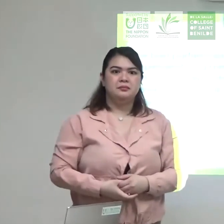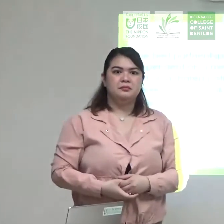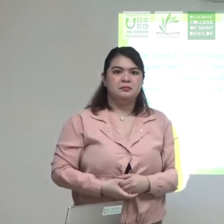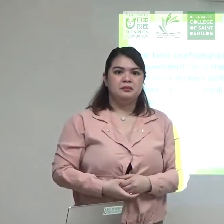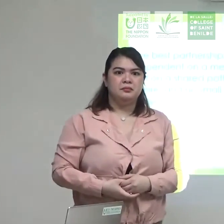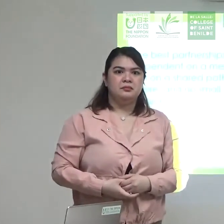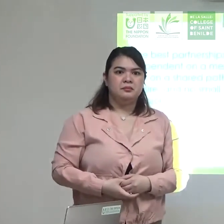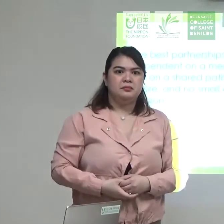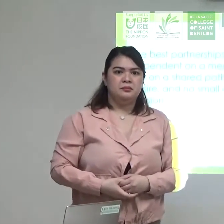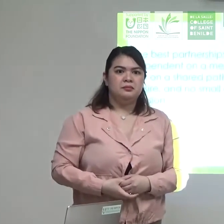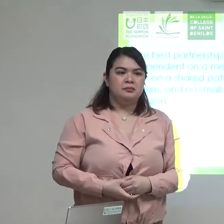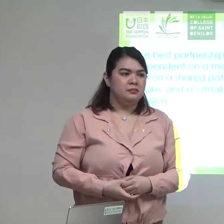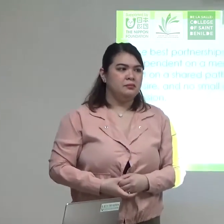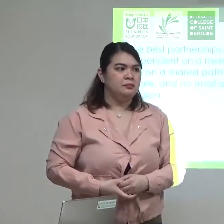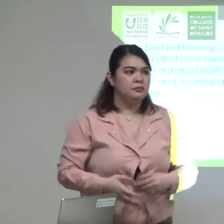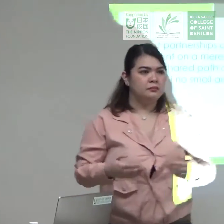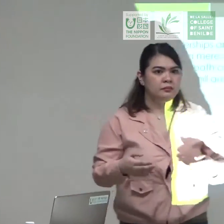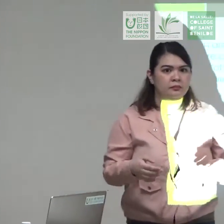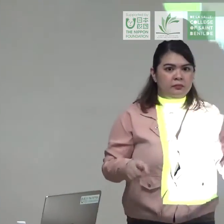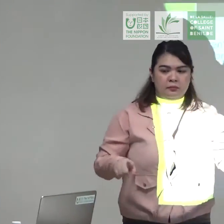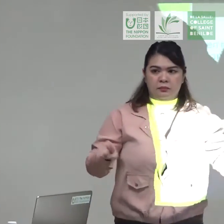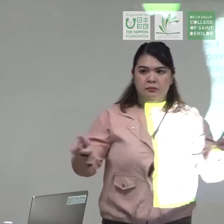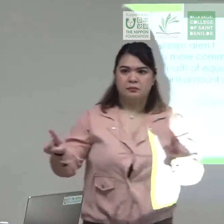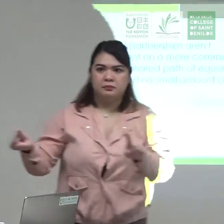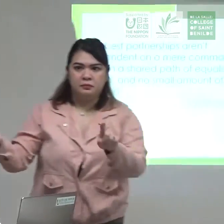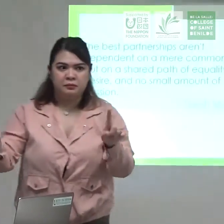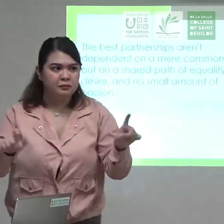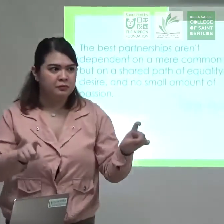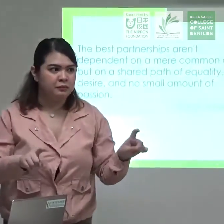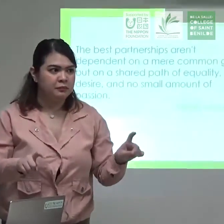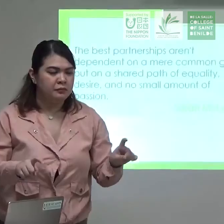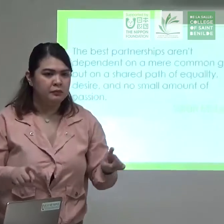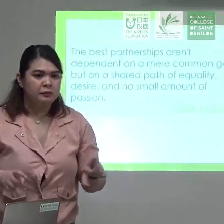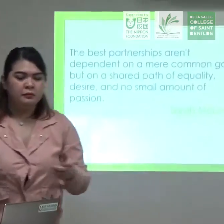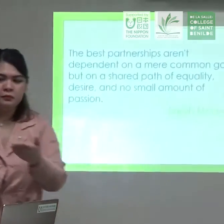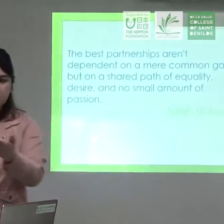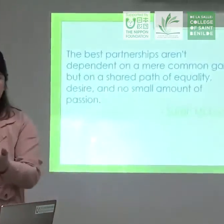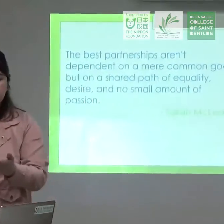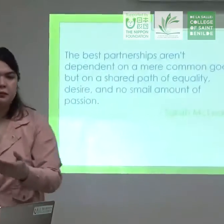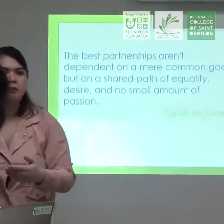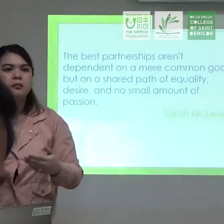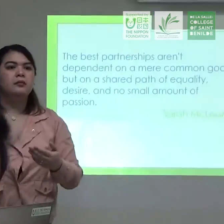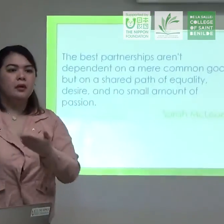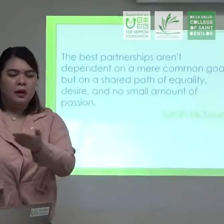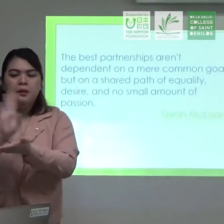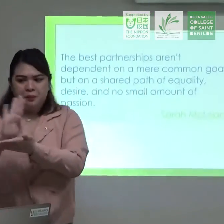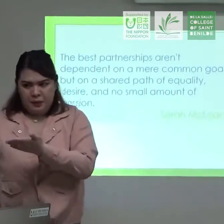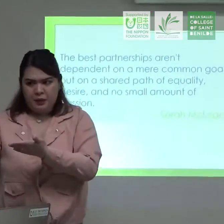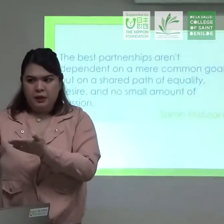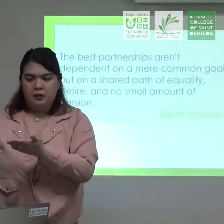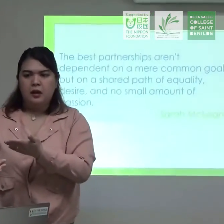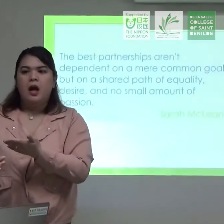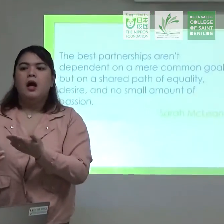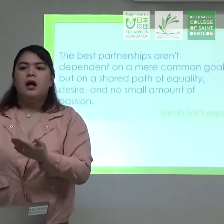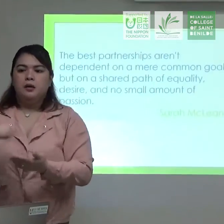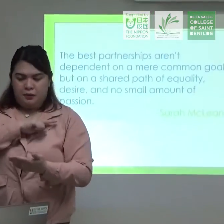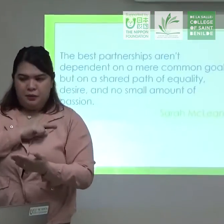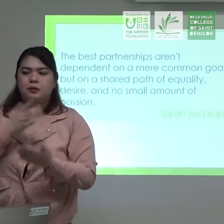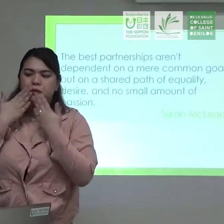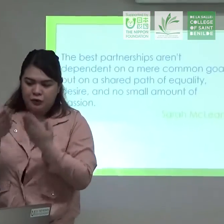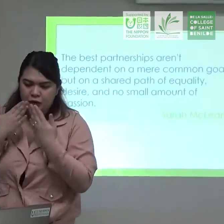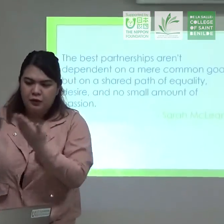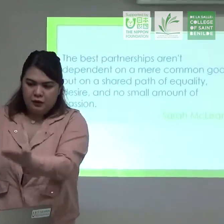more questions? No more questions? Okay, so with that, on behalf of Bill, we would like to thank you,